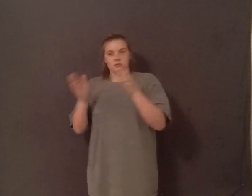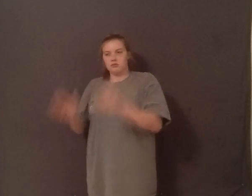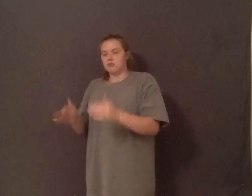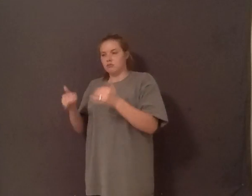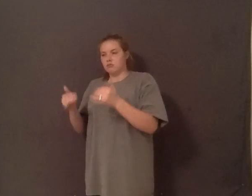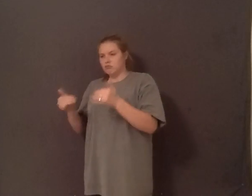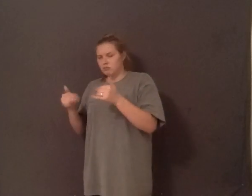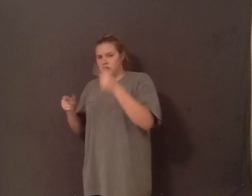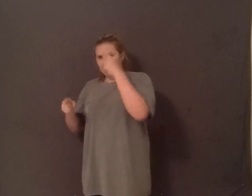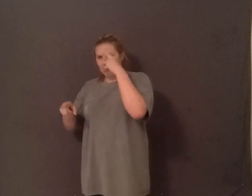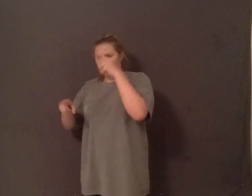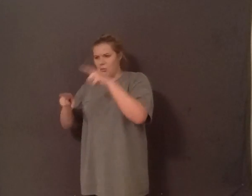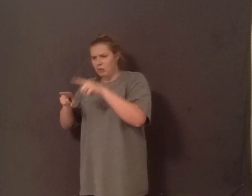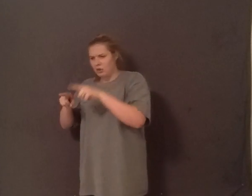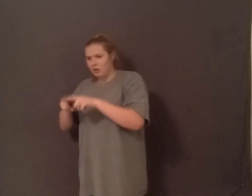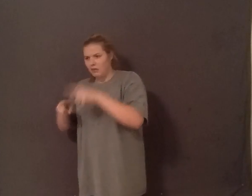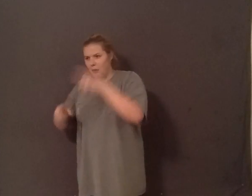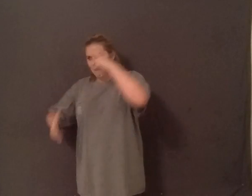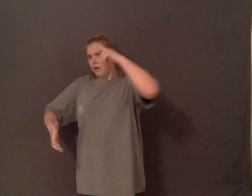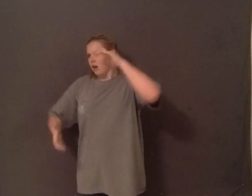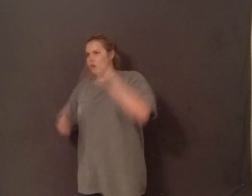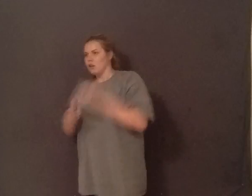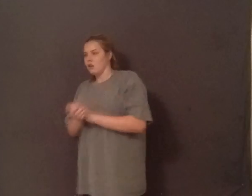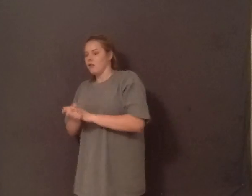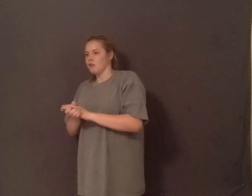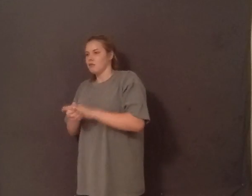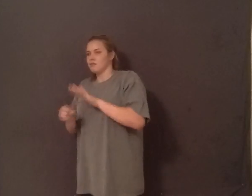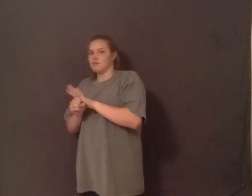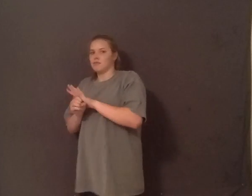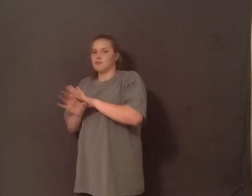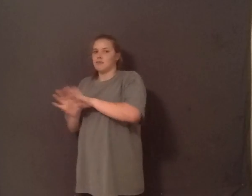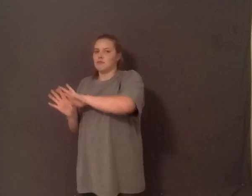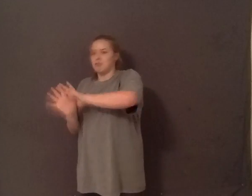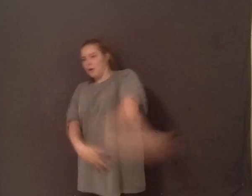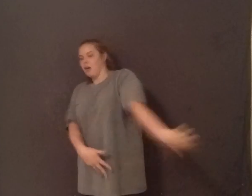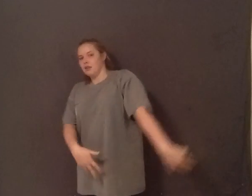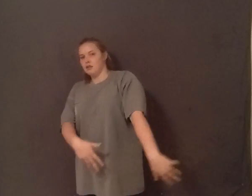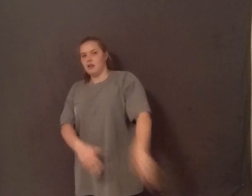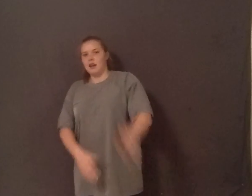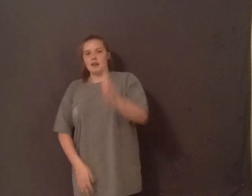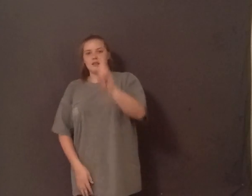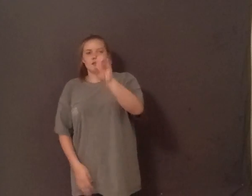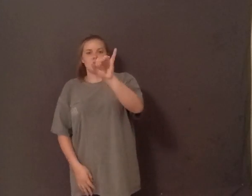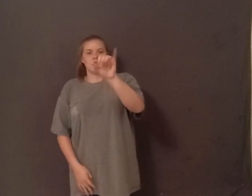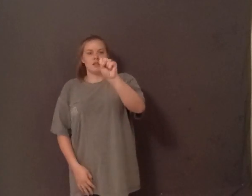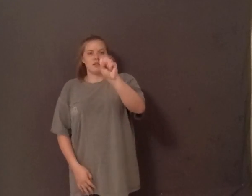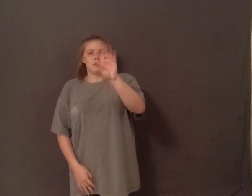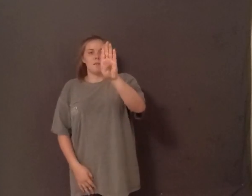that thought. And that sounds kind of strange, disbelieve it. But let me give you an